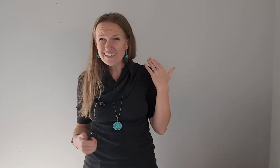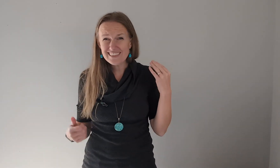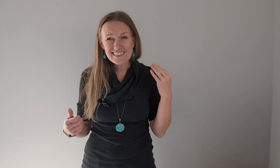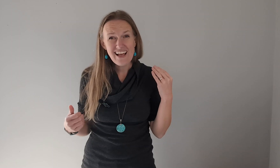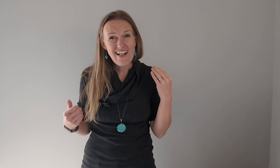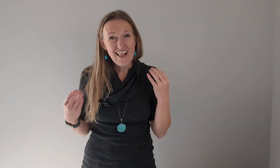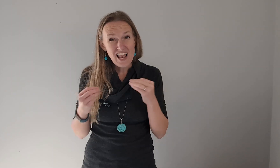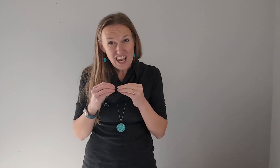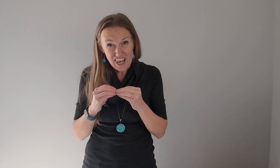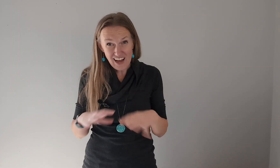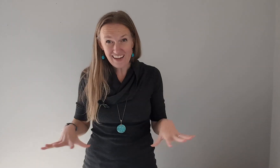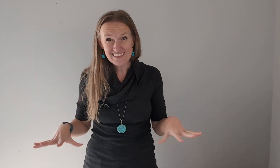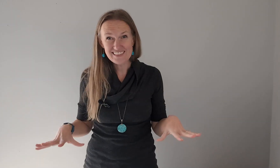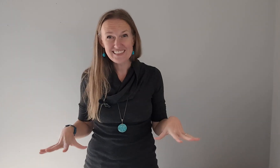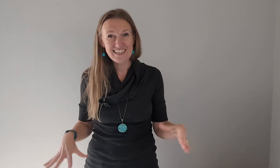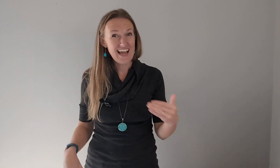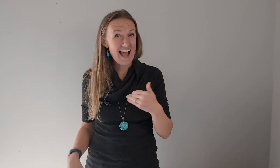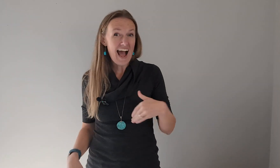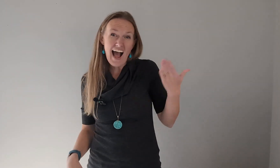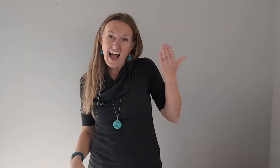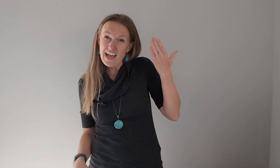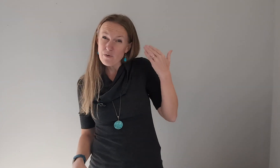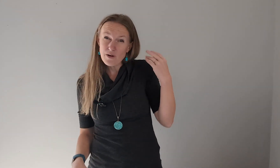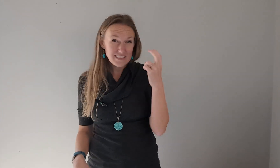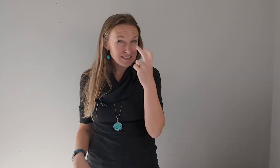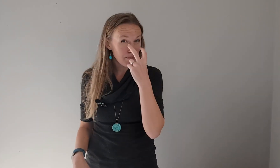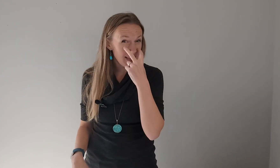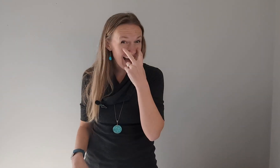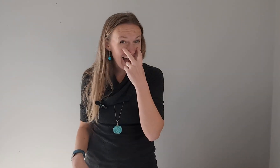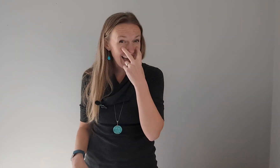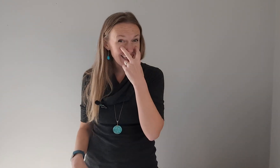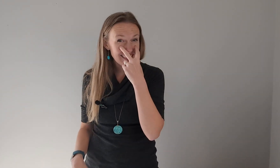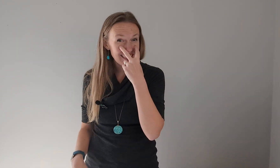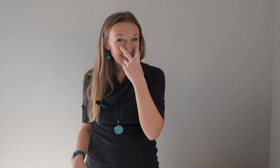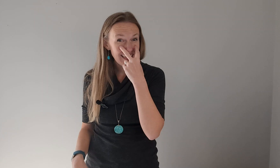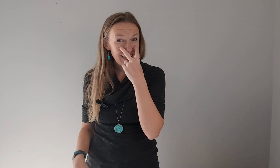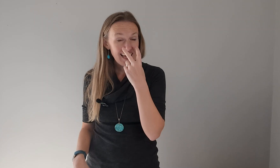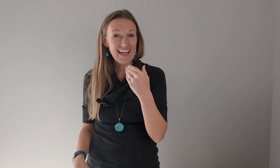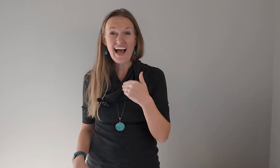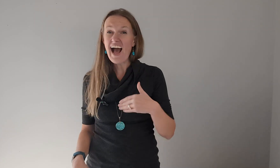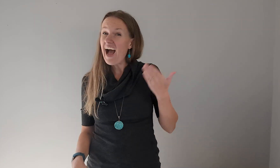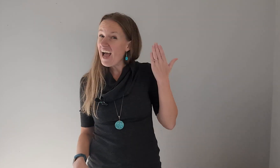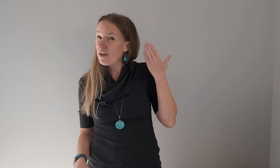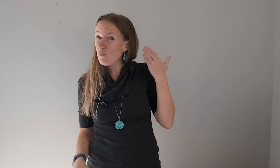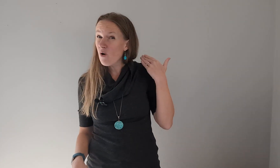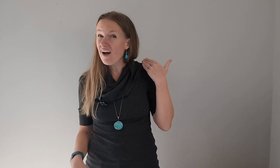was lost. I was blind. And I